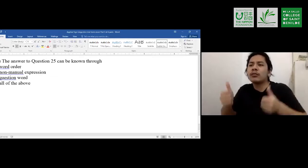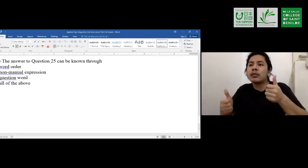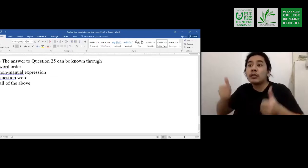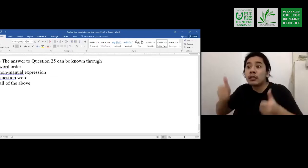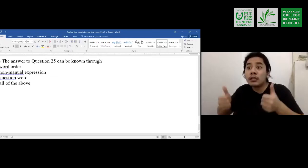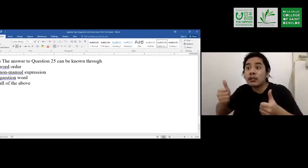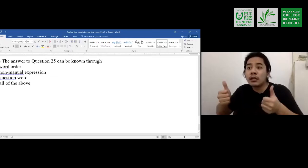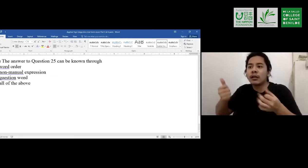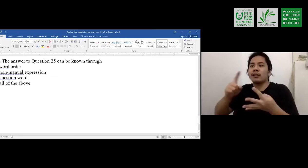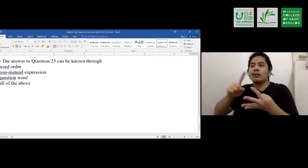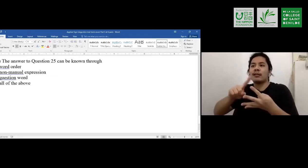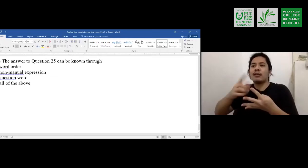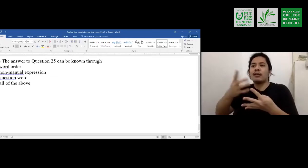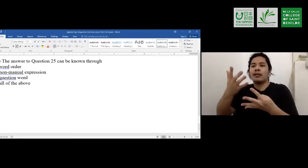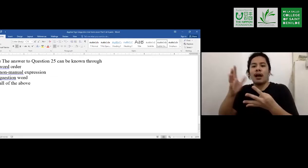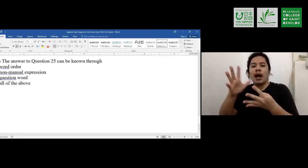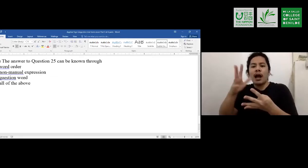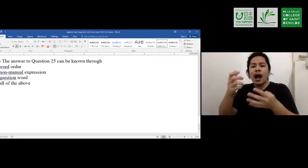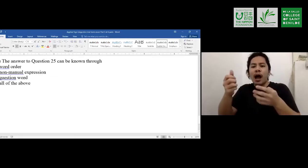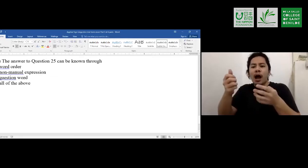how, what, which,